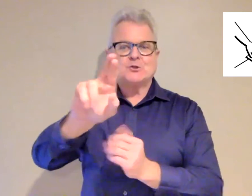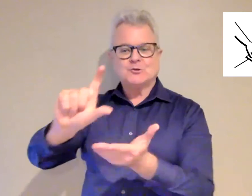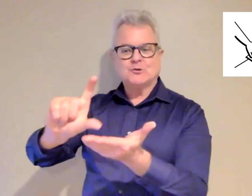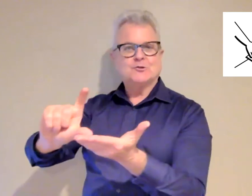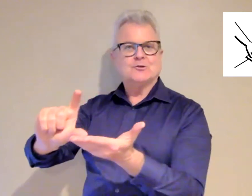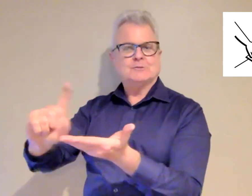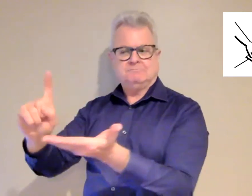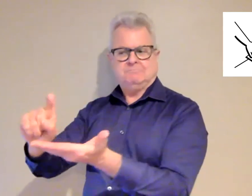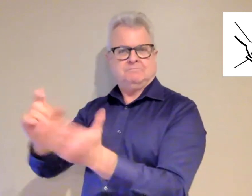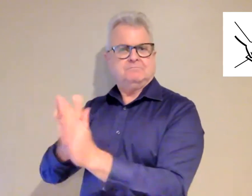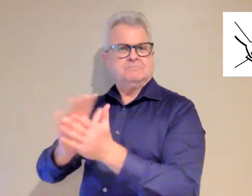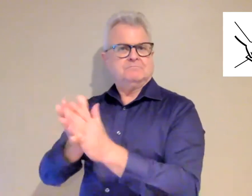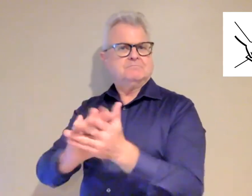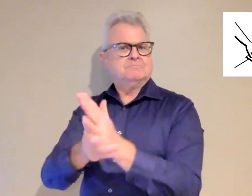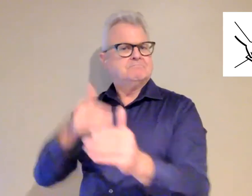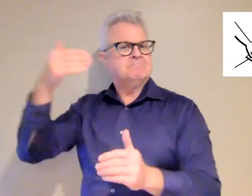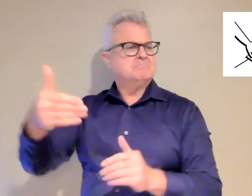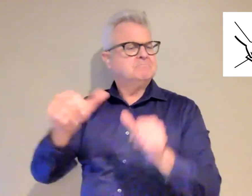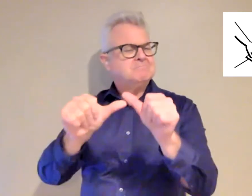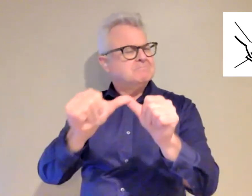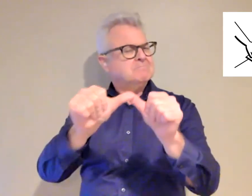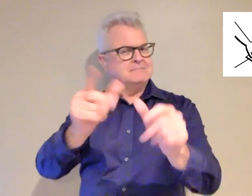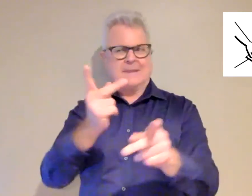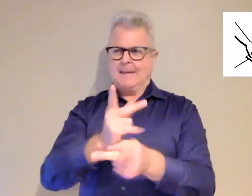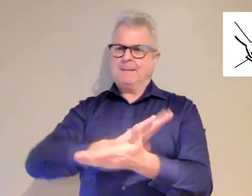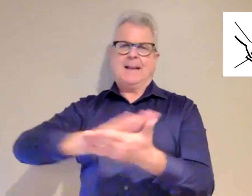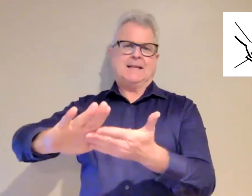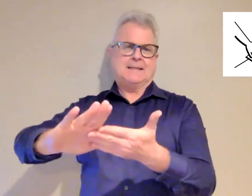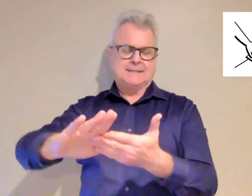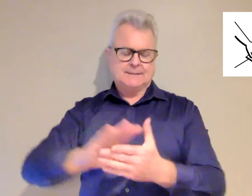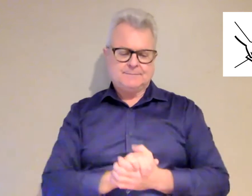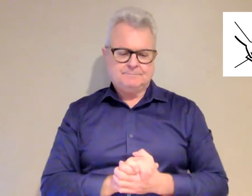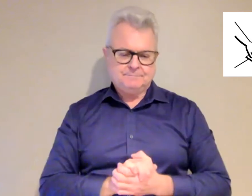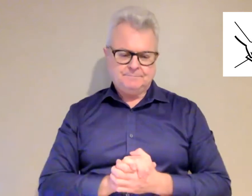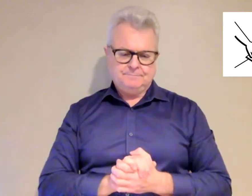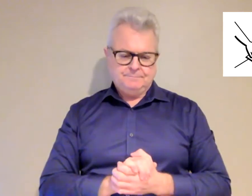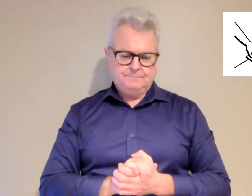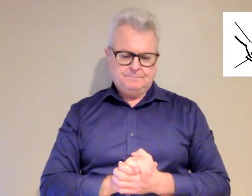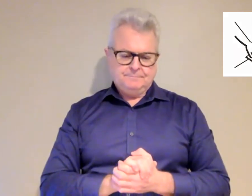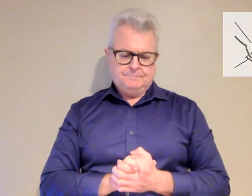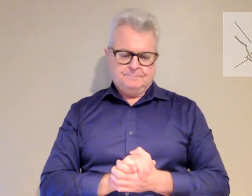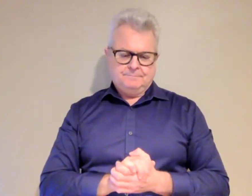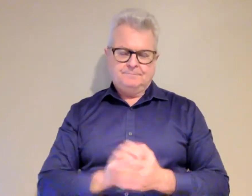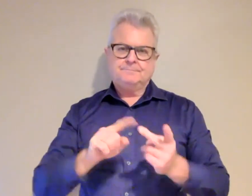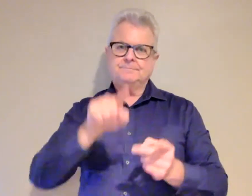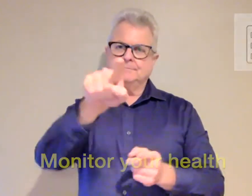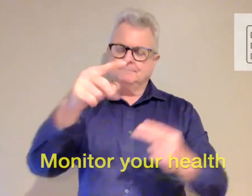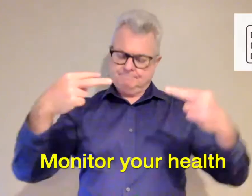wheel, the doors and the handles. Keep a sanitizer in location in place in your car and on your desk.